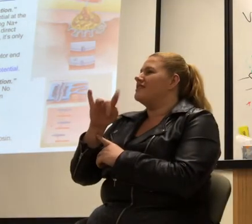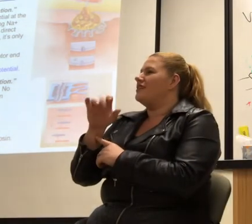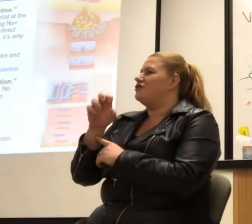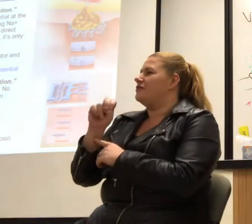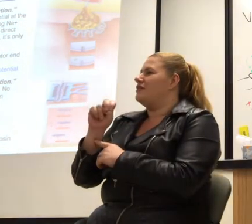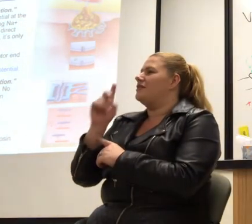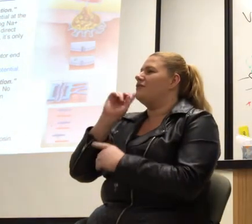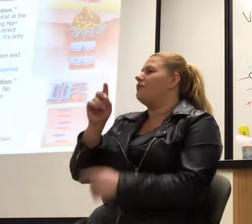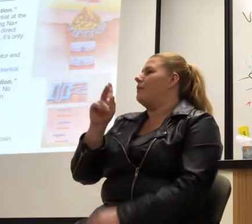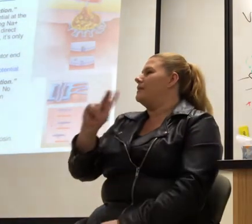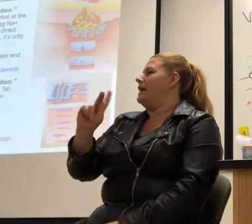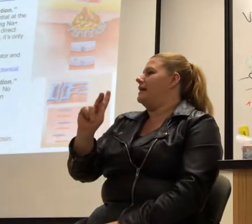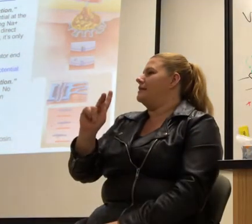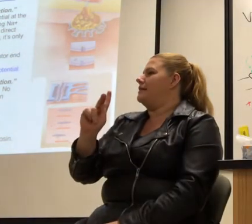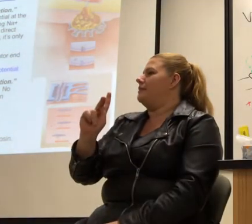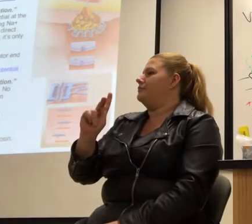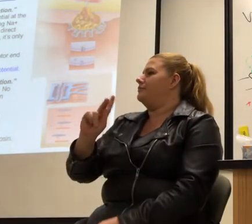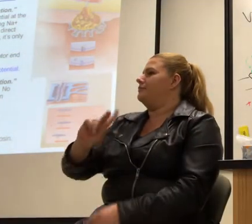So,